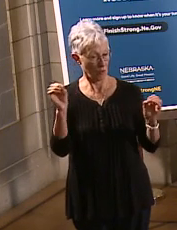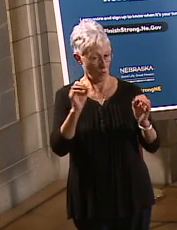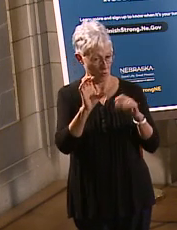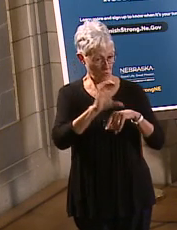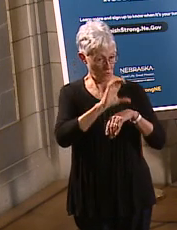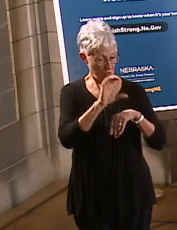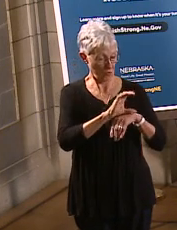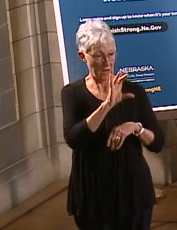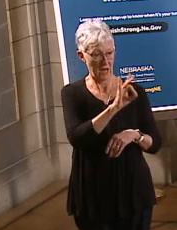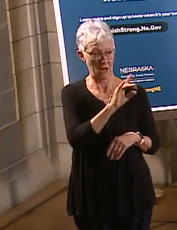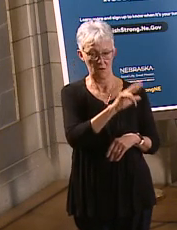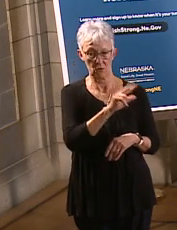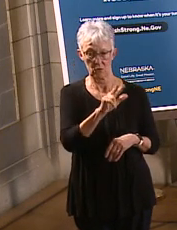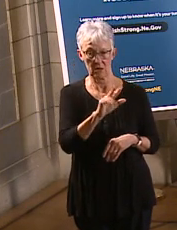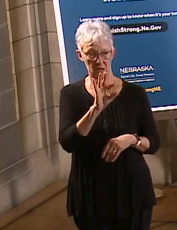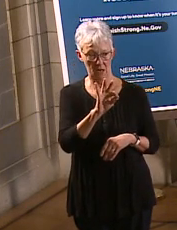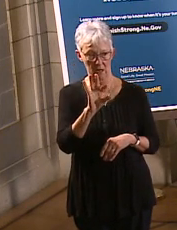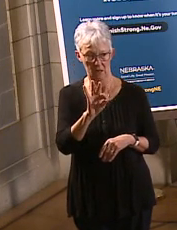833-998-2275,